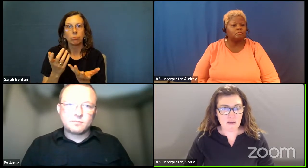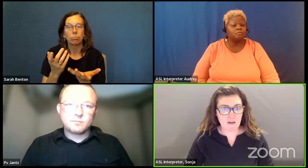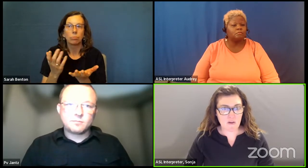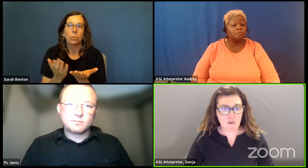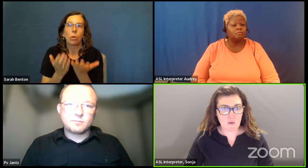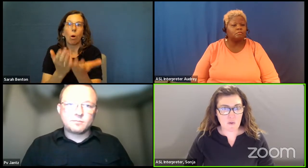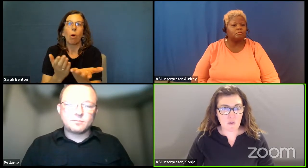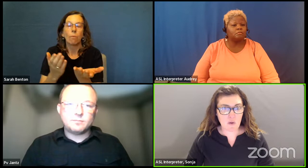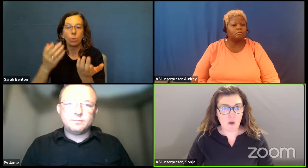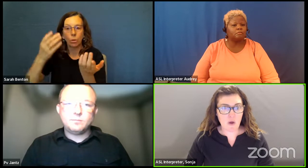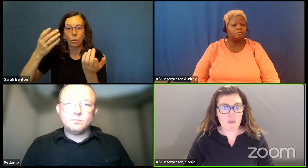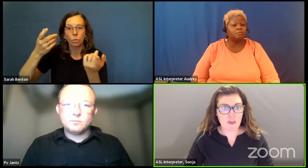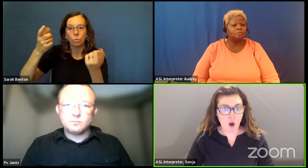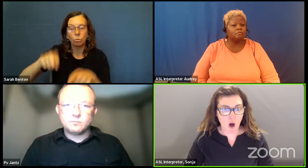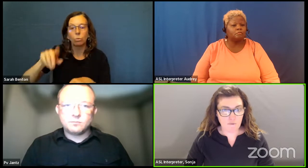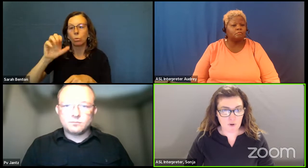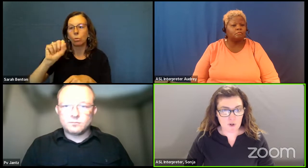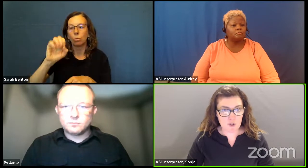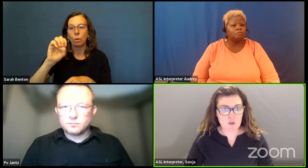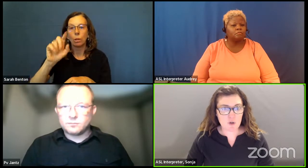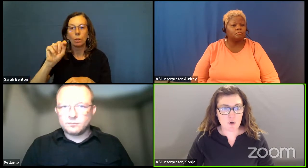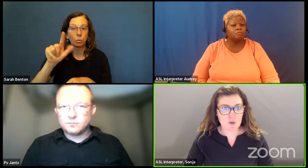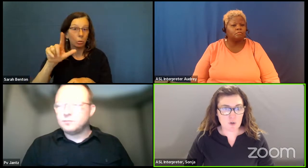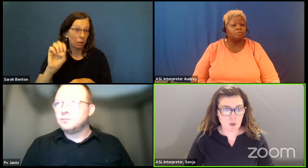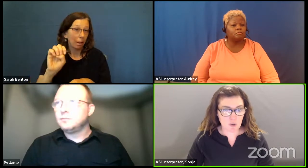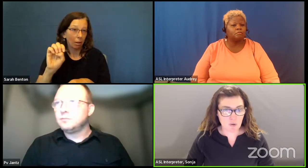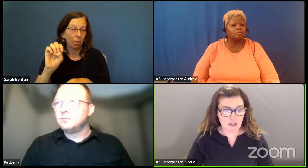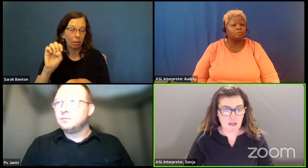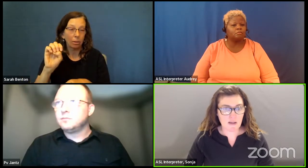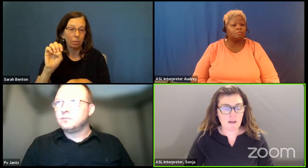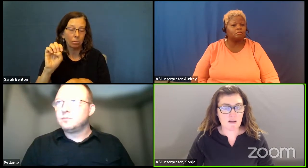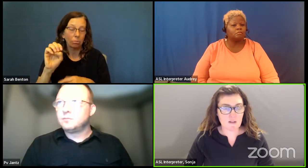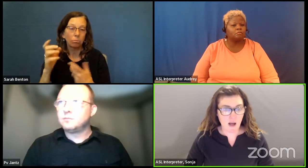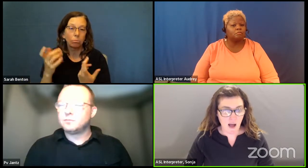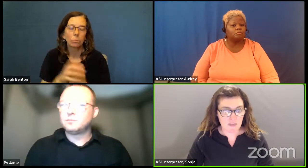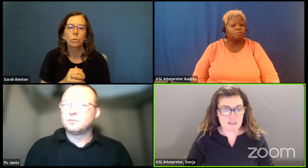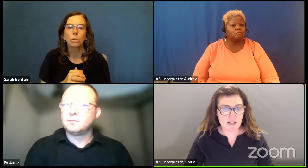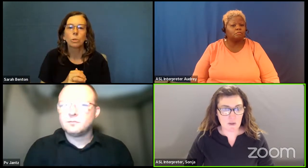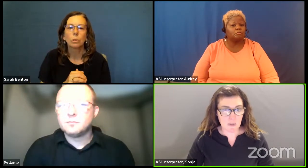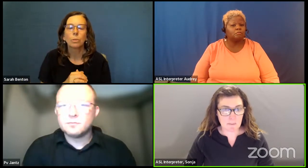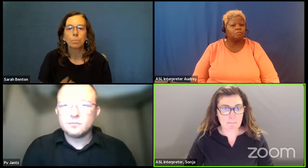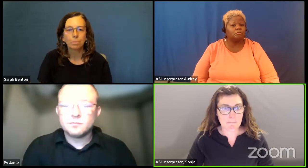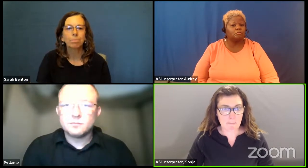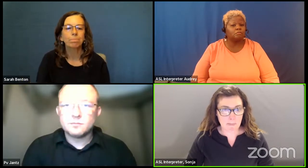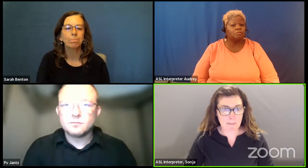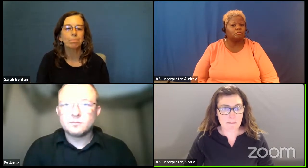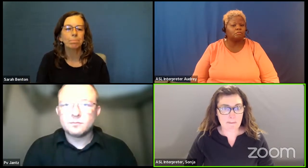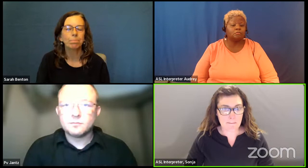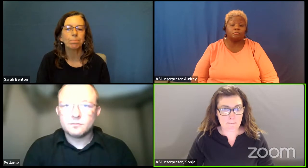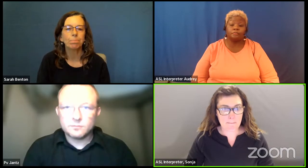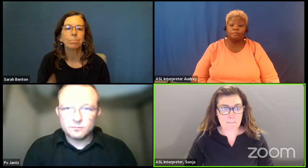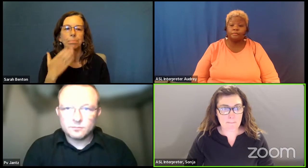make the offer to agree on the settlement?